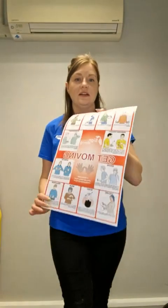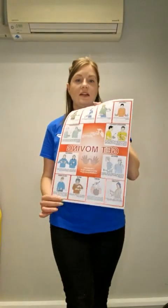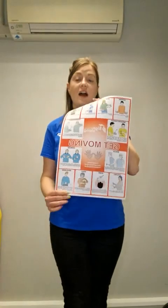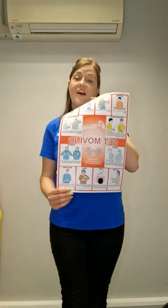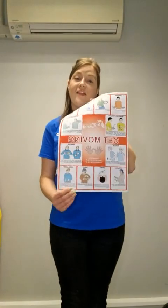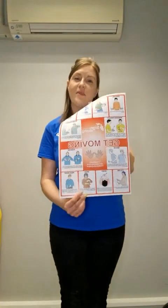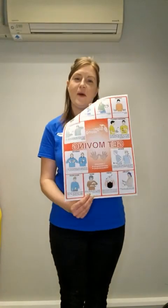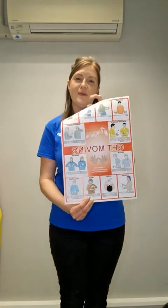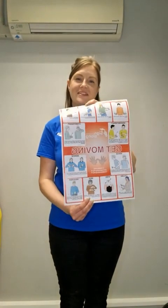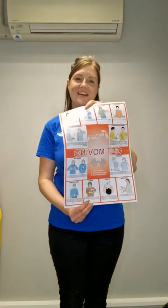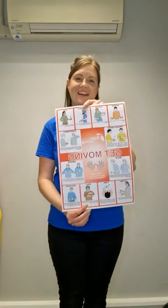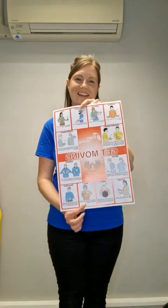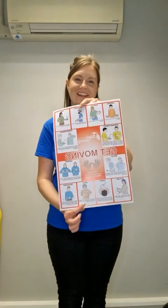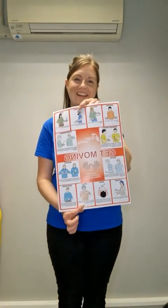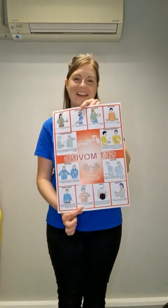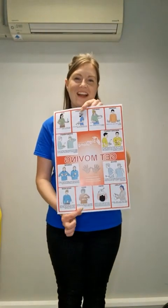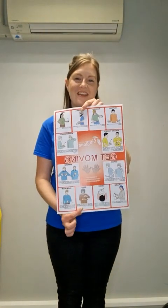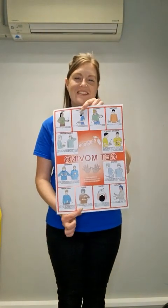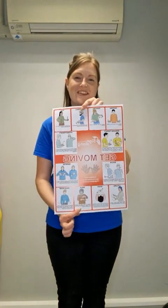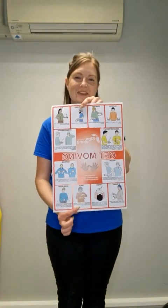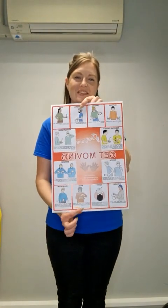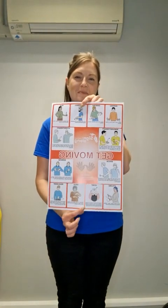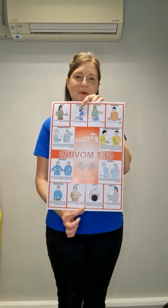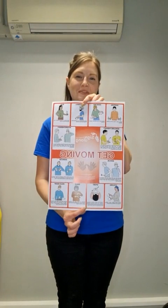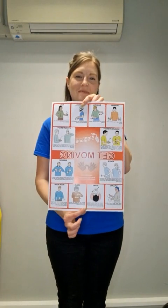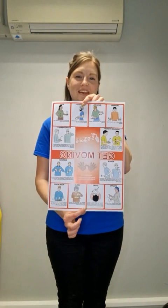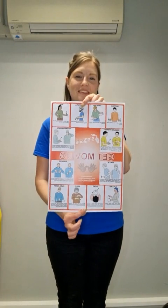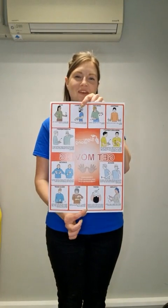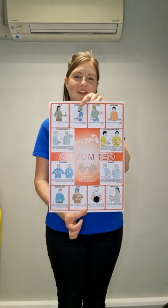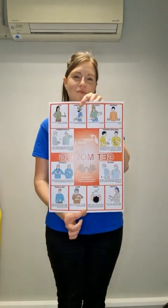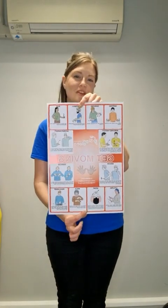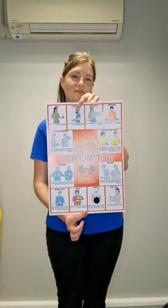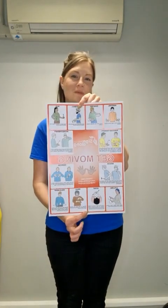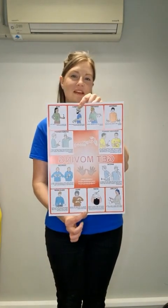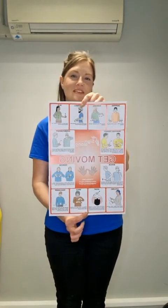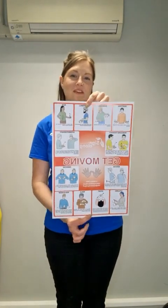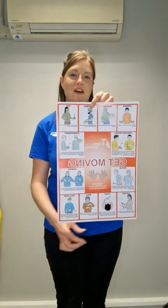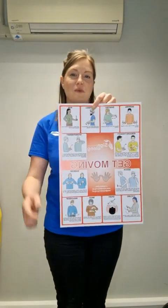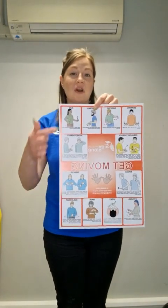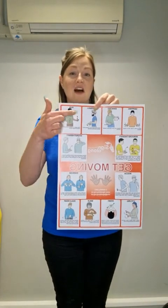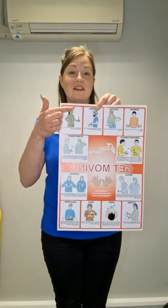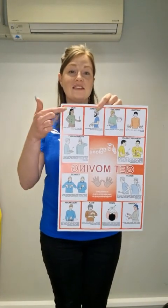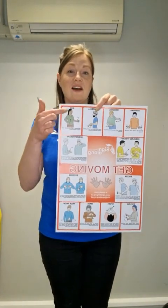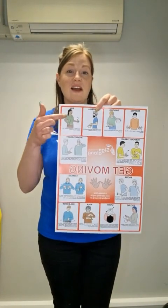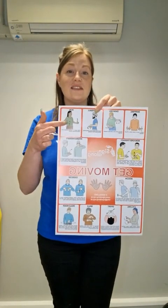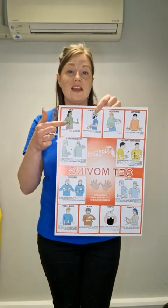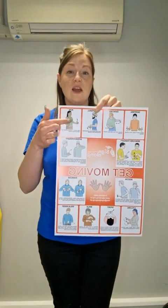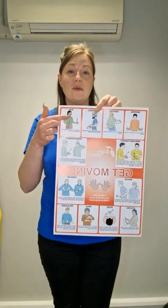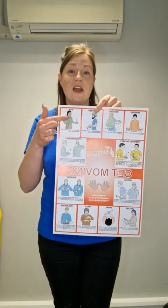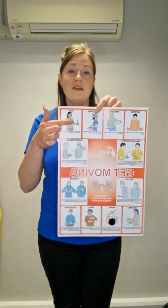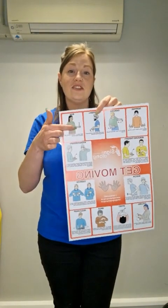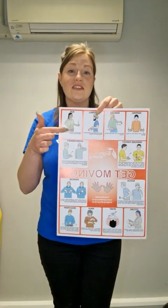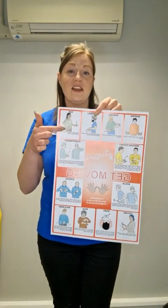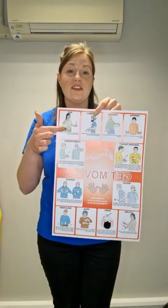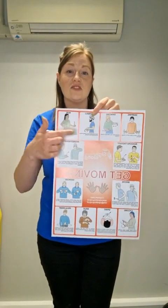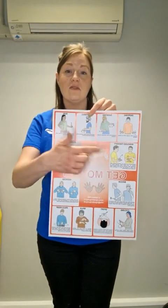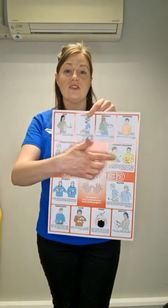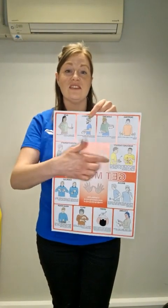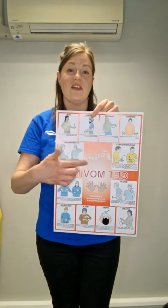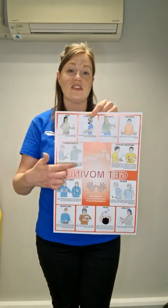I've had the poster stuck to the bottom there so I could read from it. So they are all coloured signs with our images and our descriptions and the